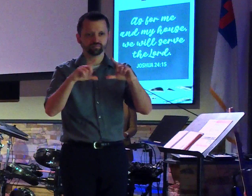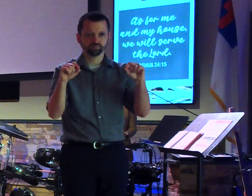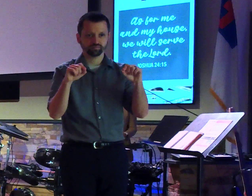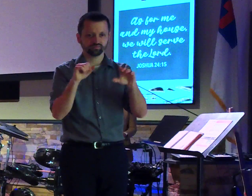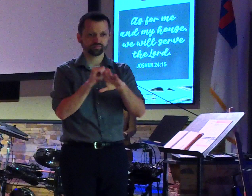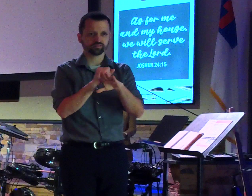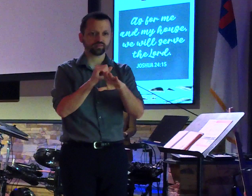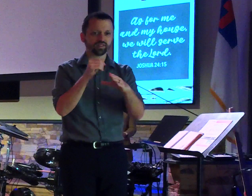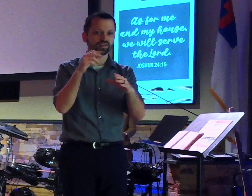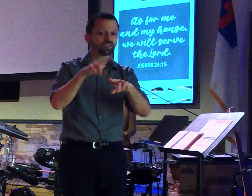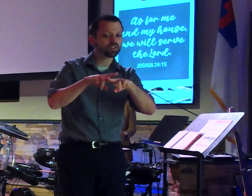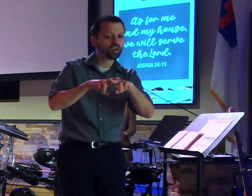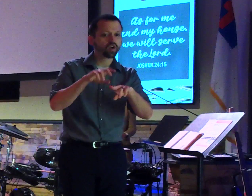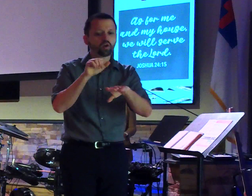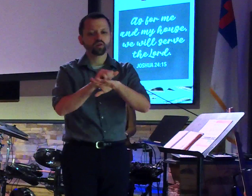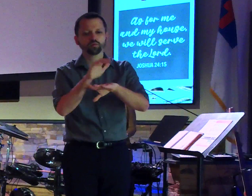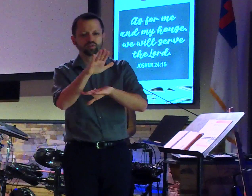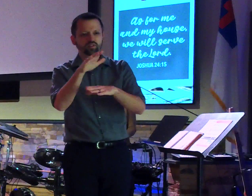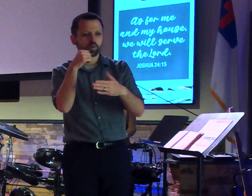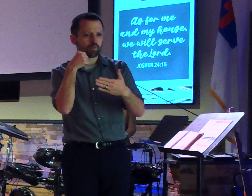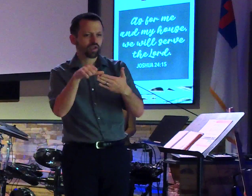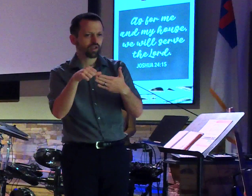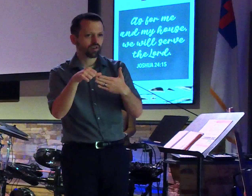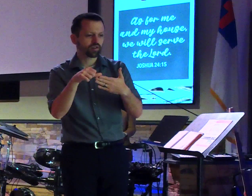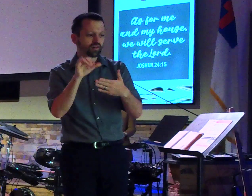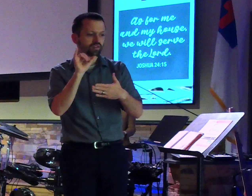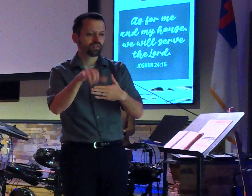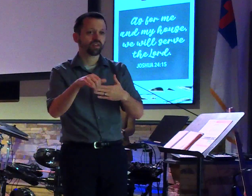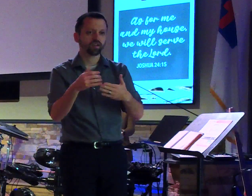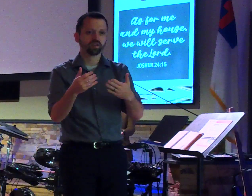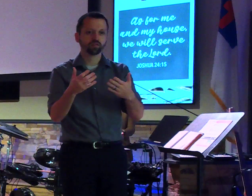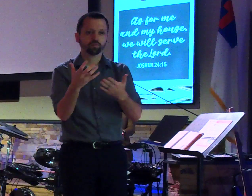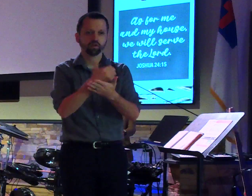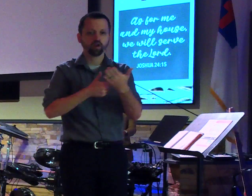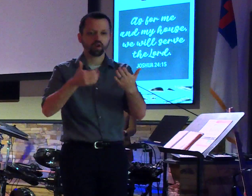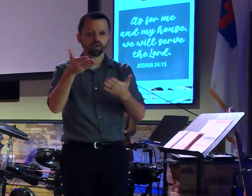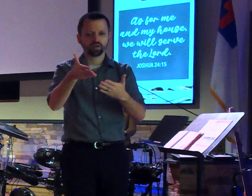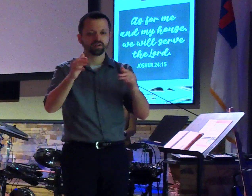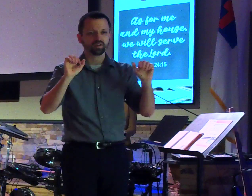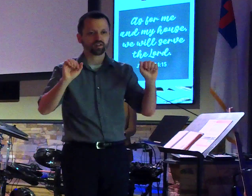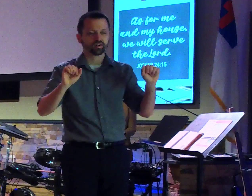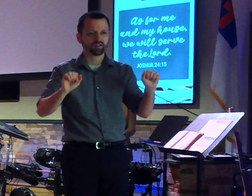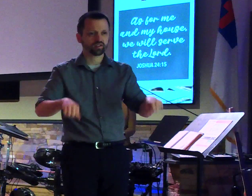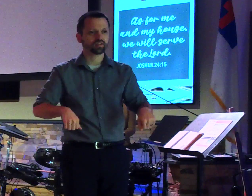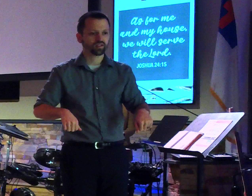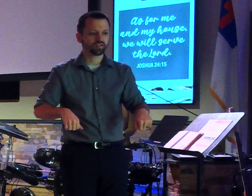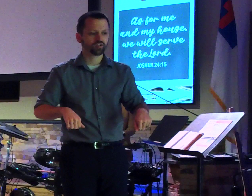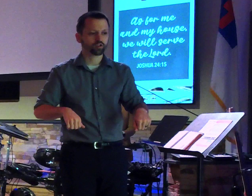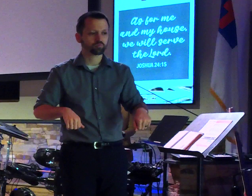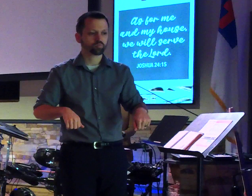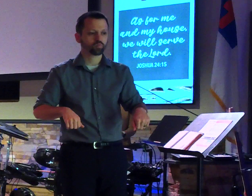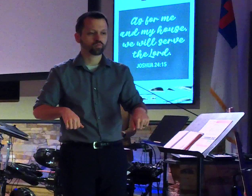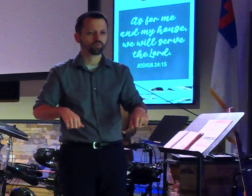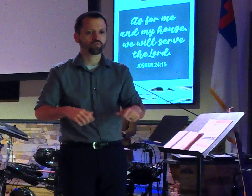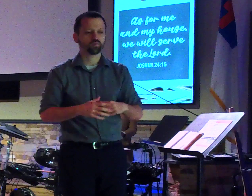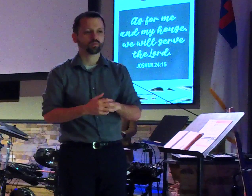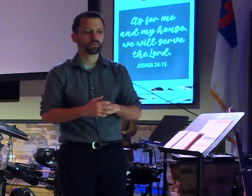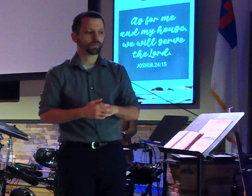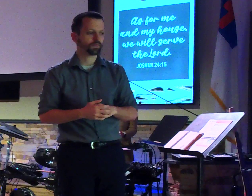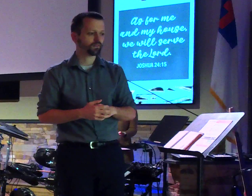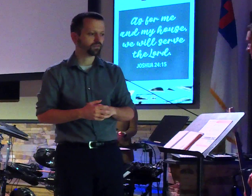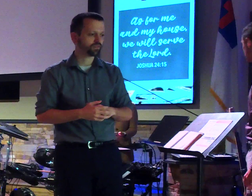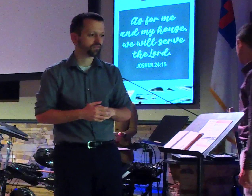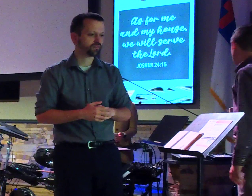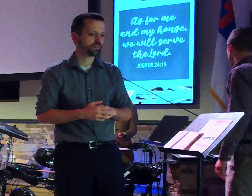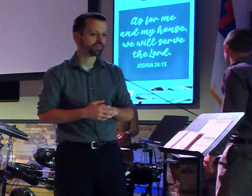mail, and you can put your offering with check or cash in those offering envelopes and give that at any time you want to. And like